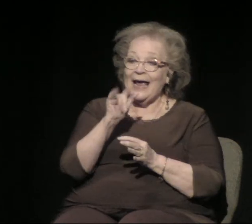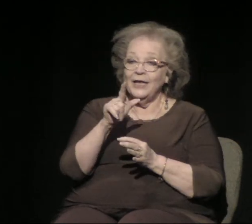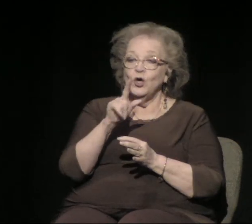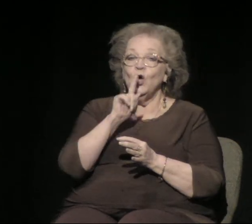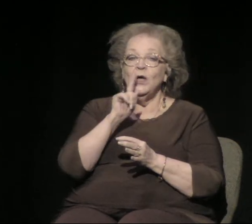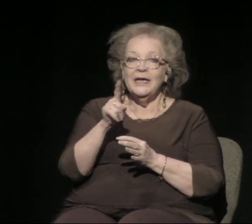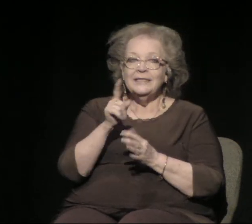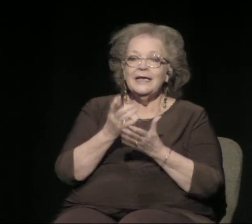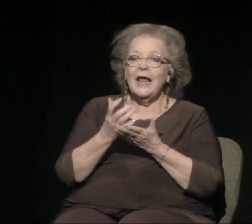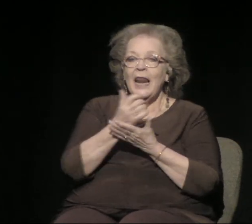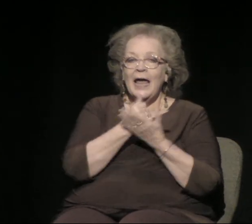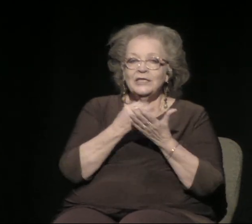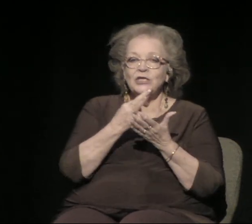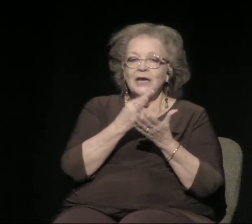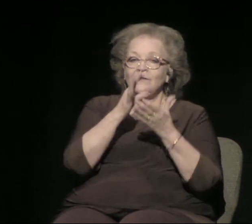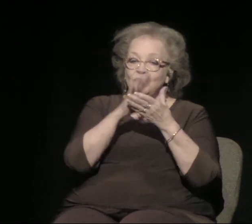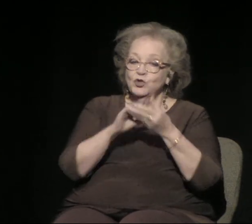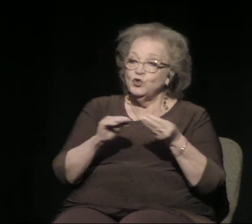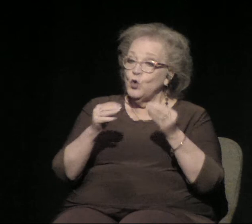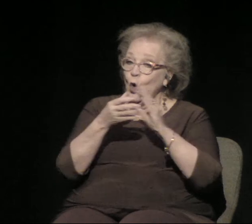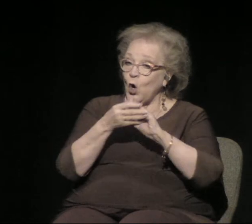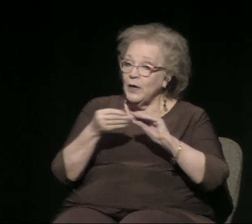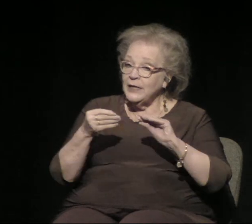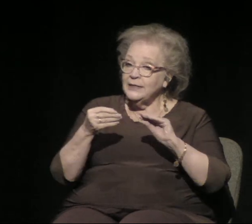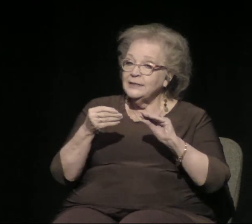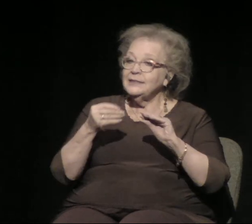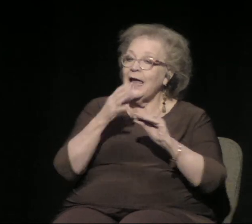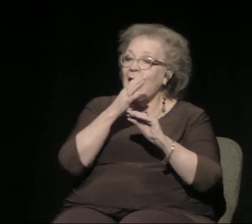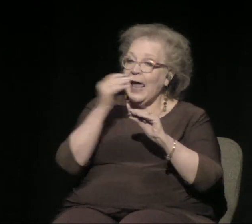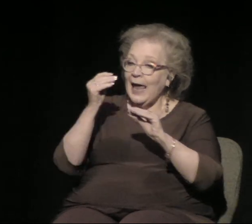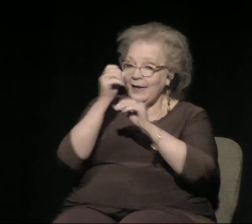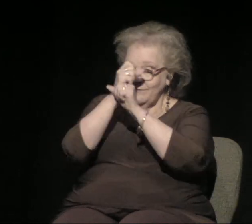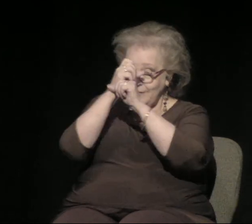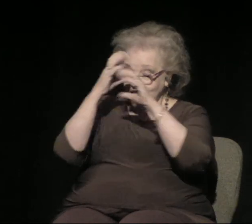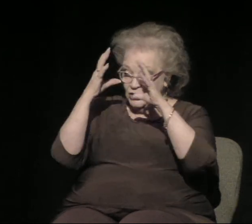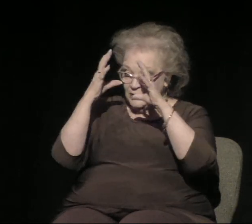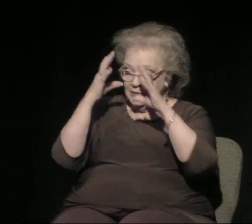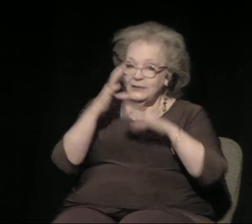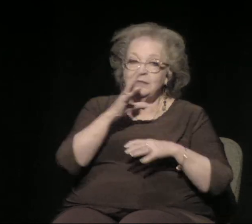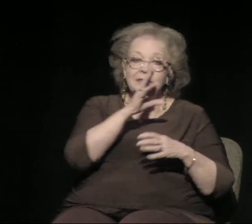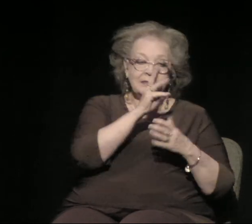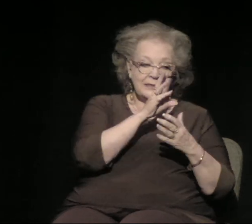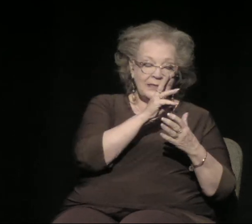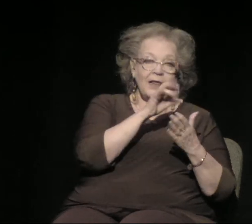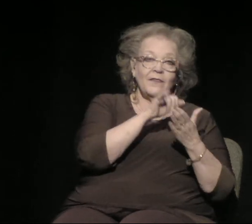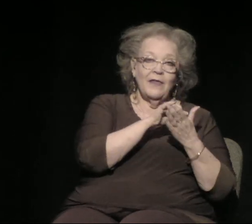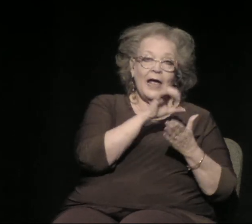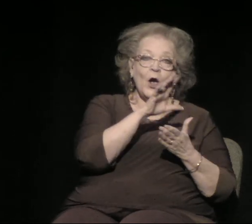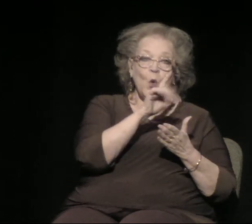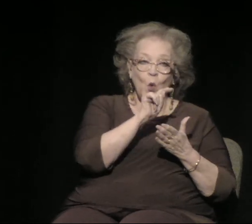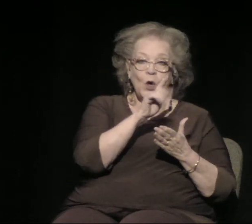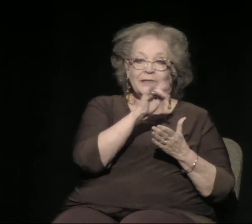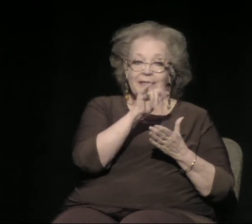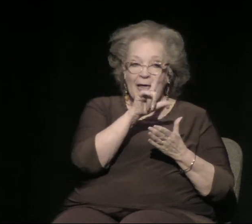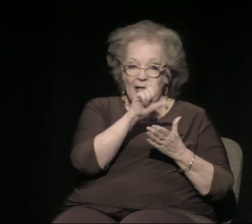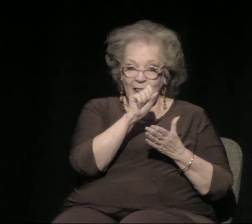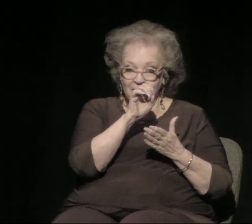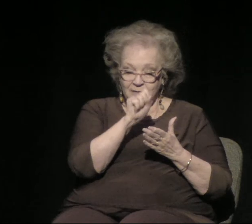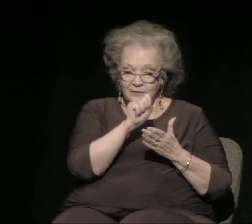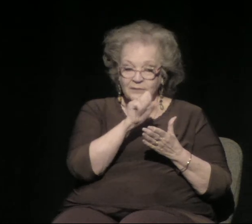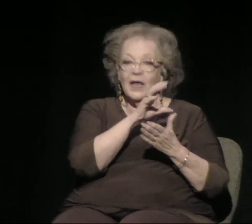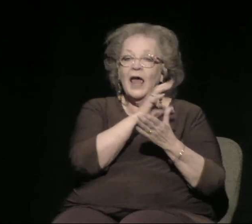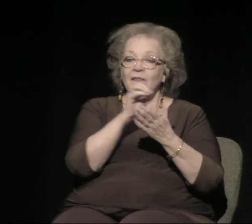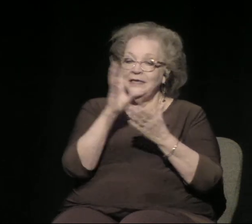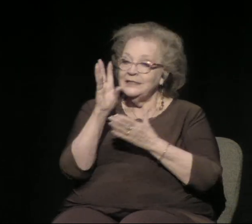and visions, and there's 6 chapters dedicated to the stories. We call that the court tales, and then there's